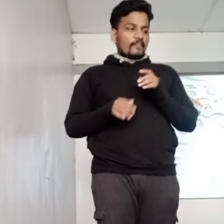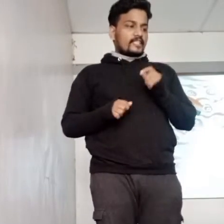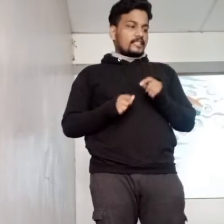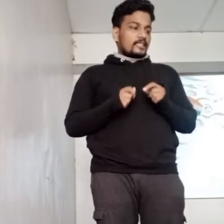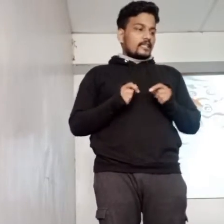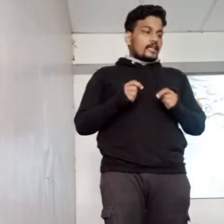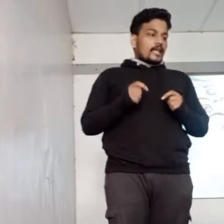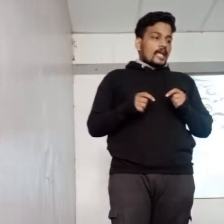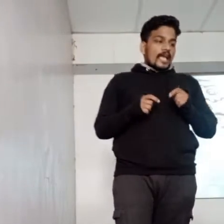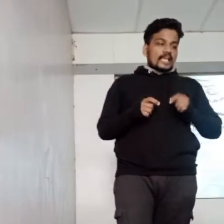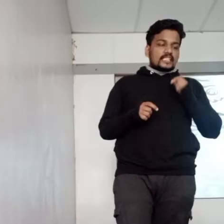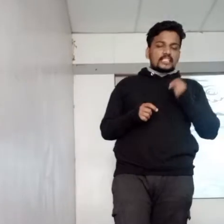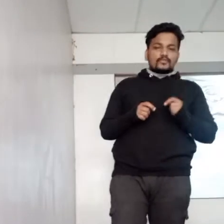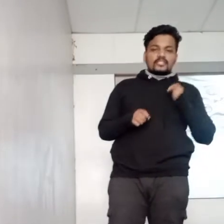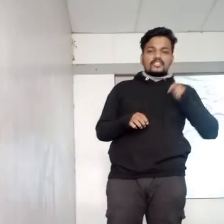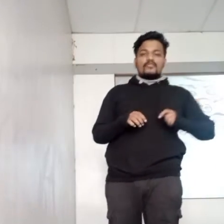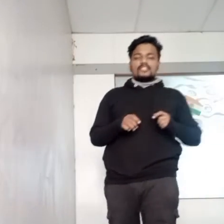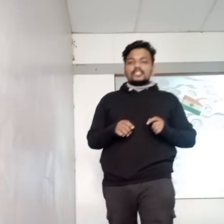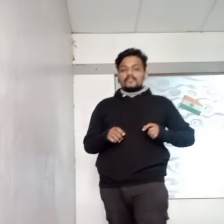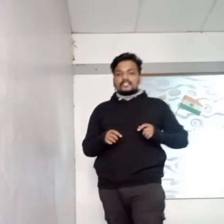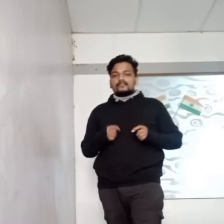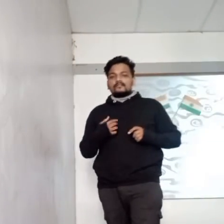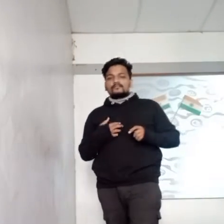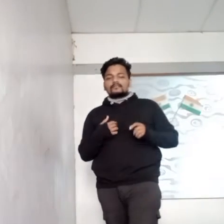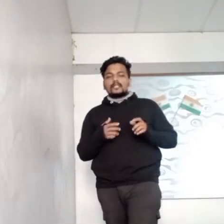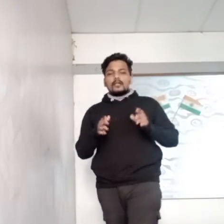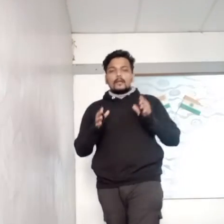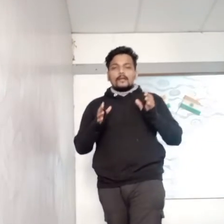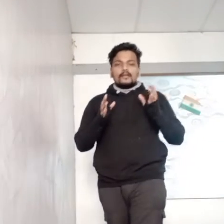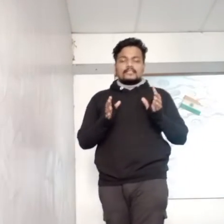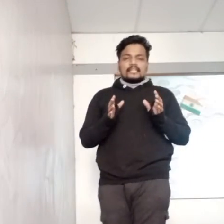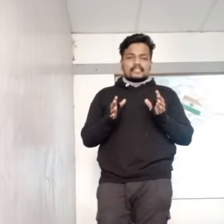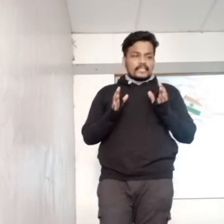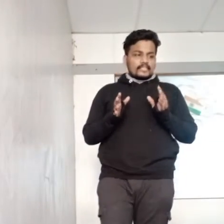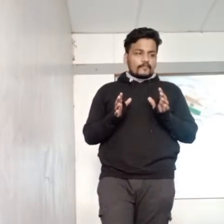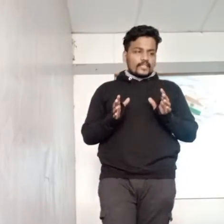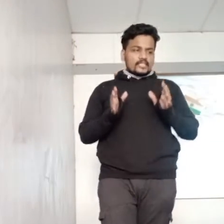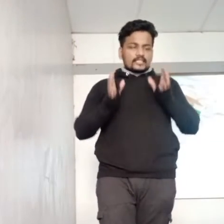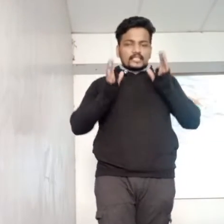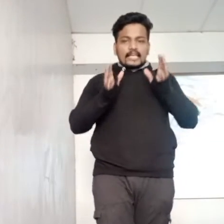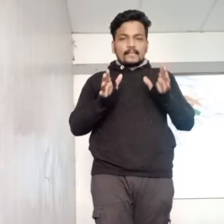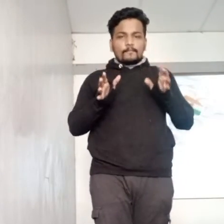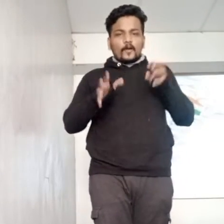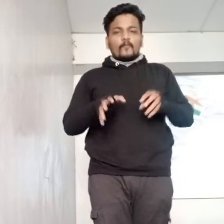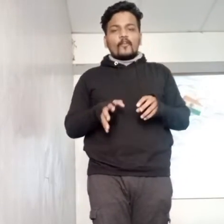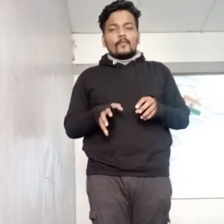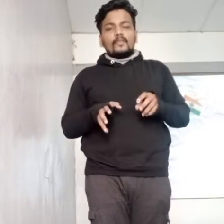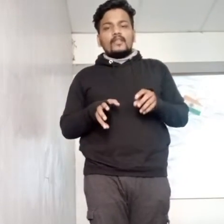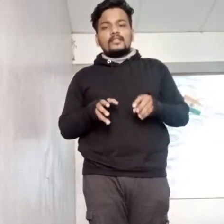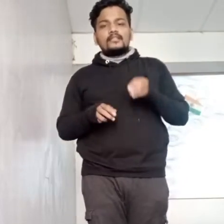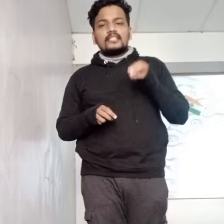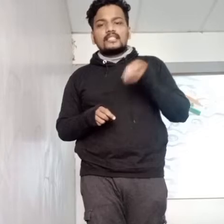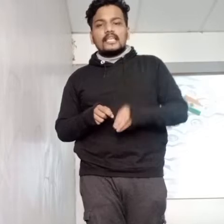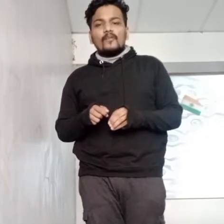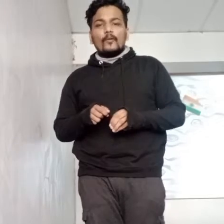is executor service interface. That interface can perform the same